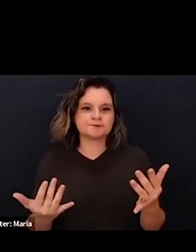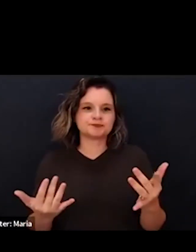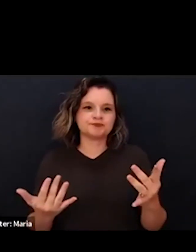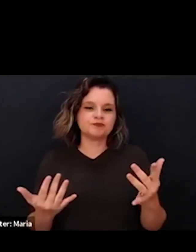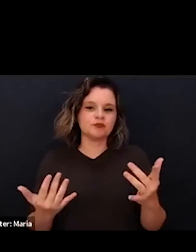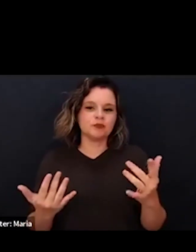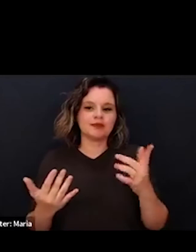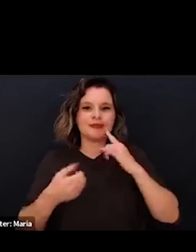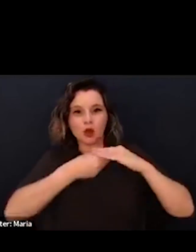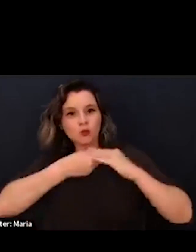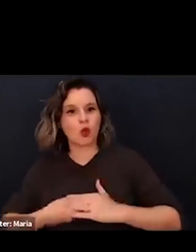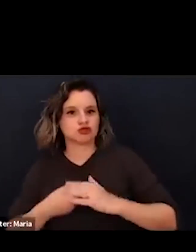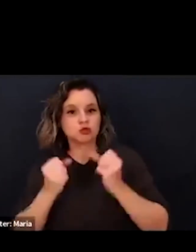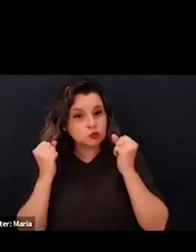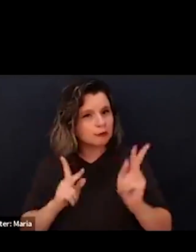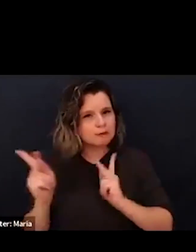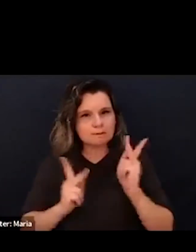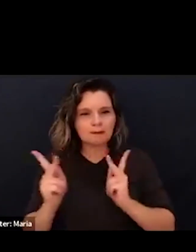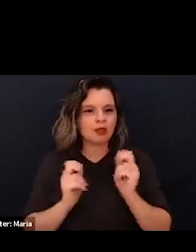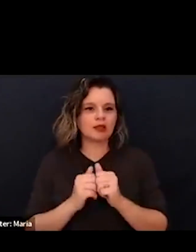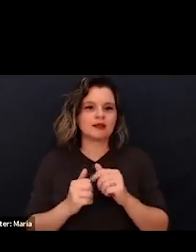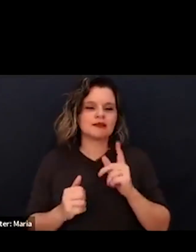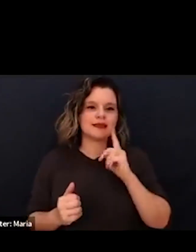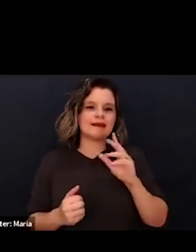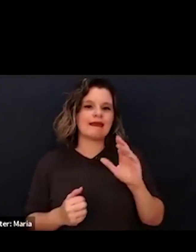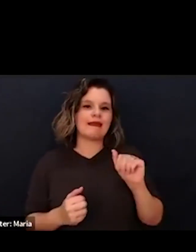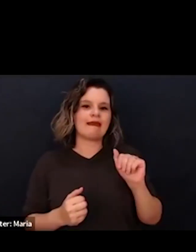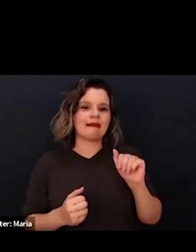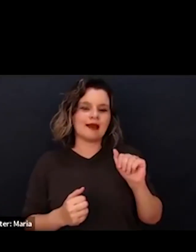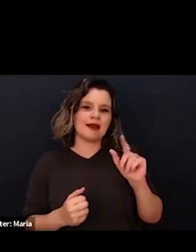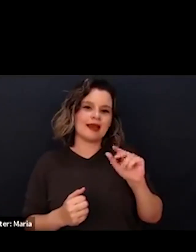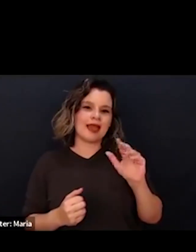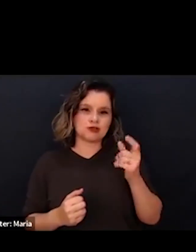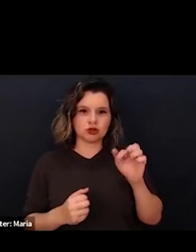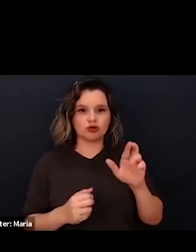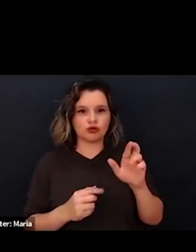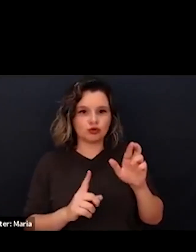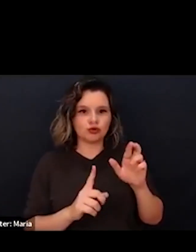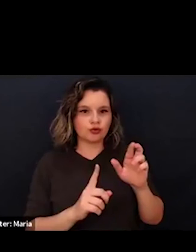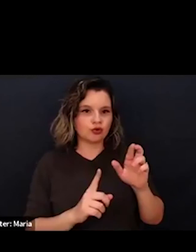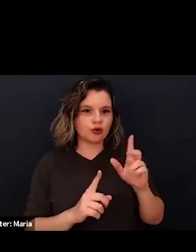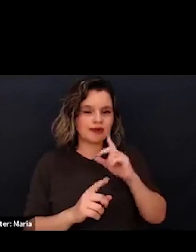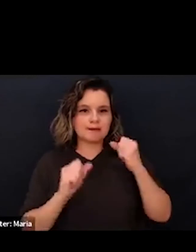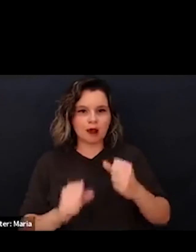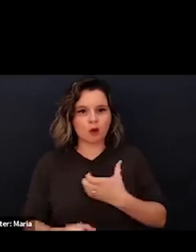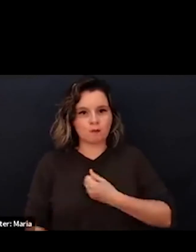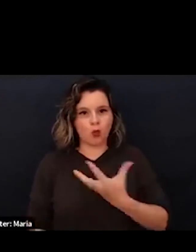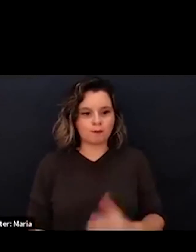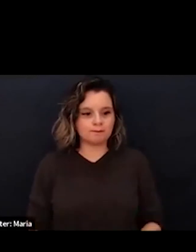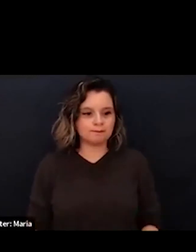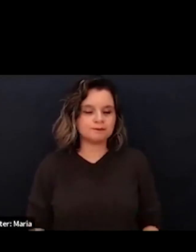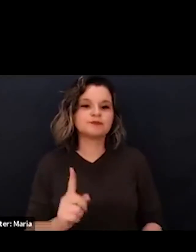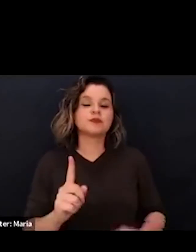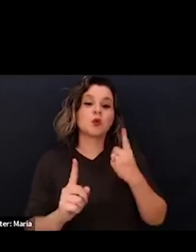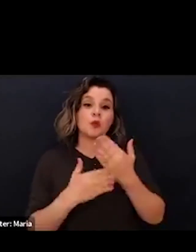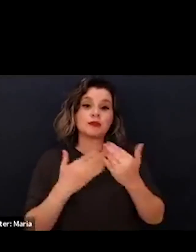subordination and the oppression that so many people feel, like Eva Ensler just articulated in that, I think, powerful piece. One